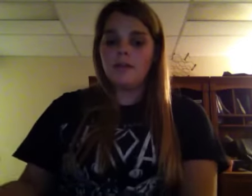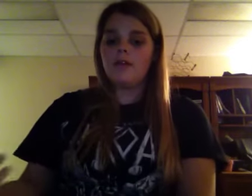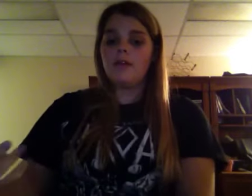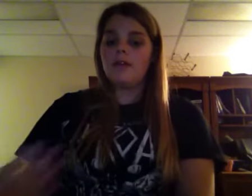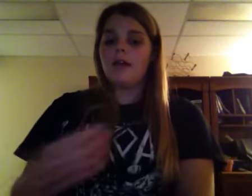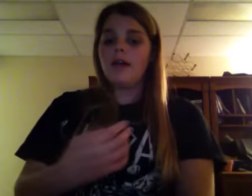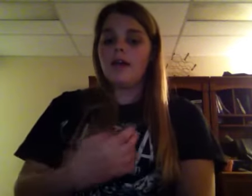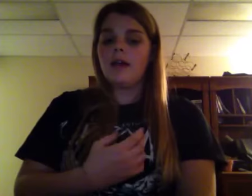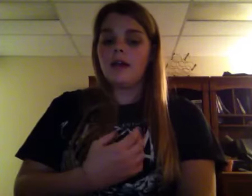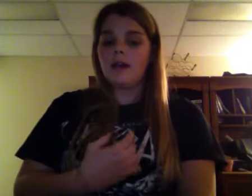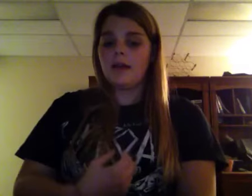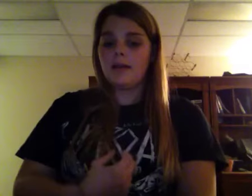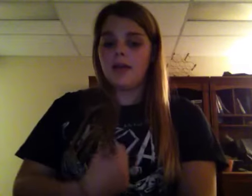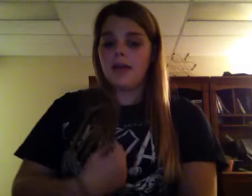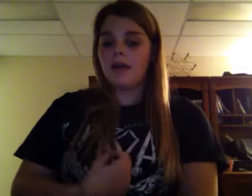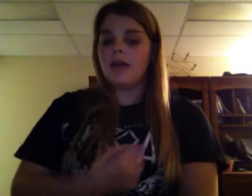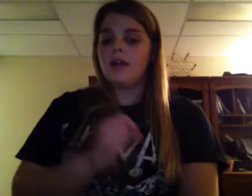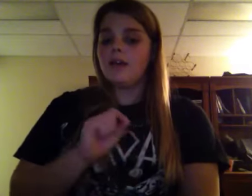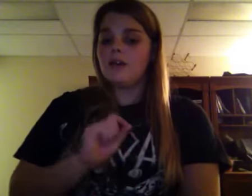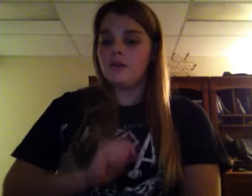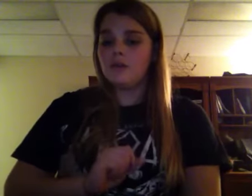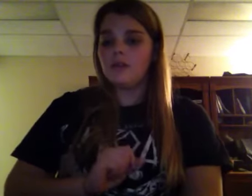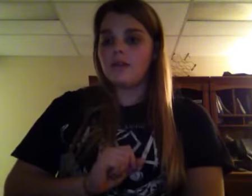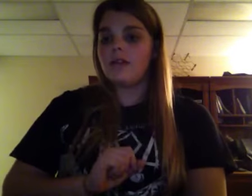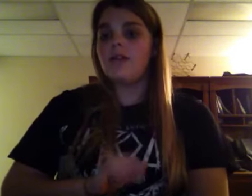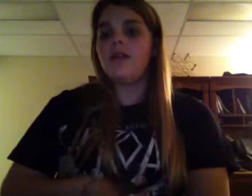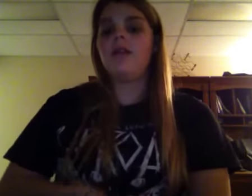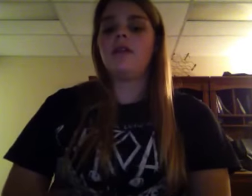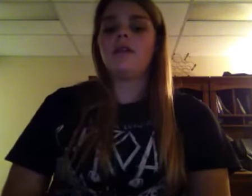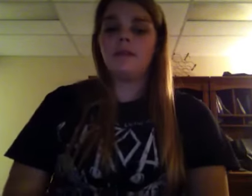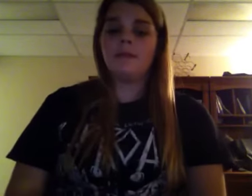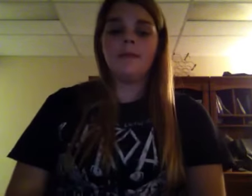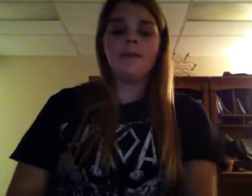month and I pay $269.